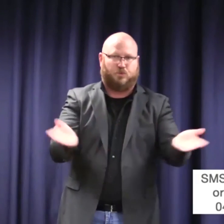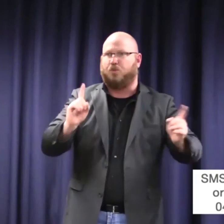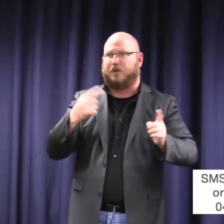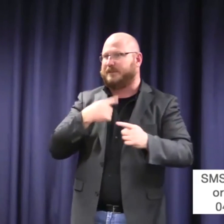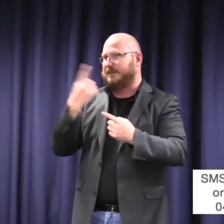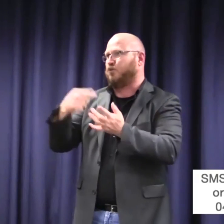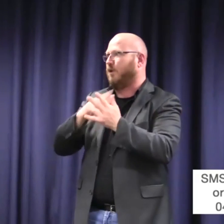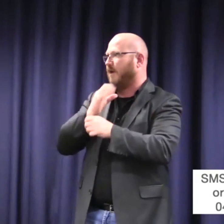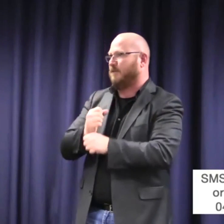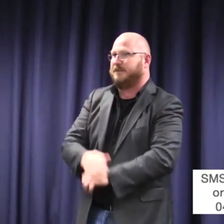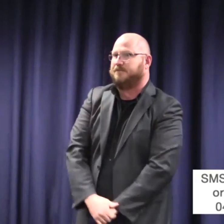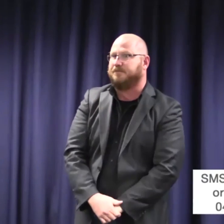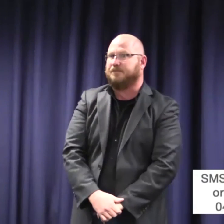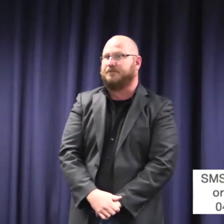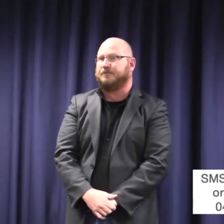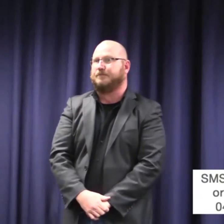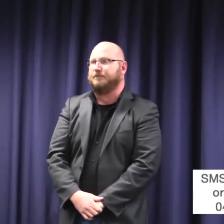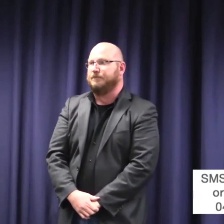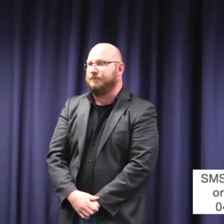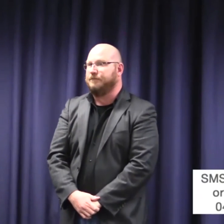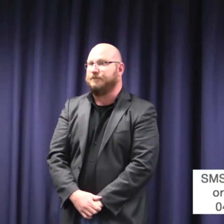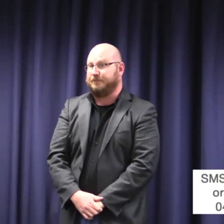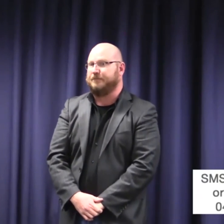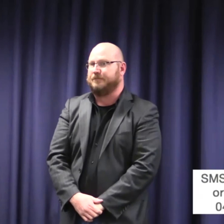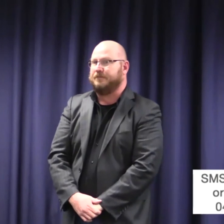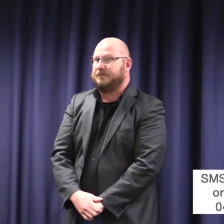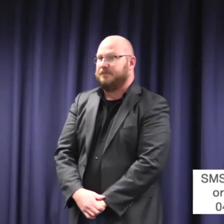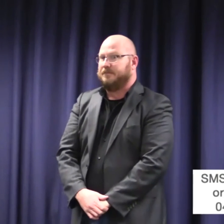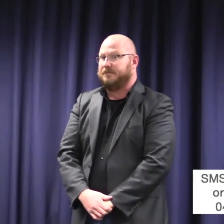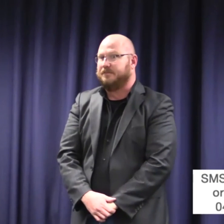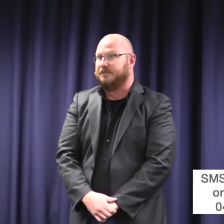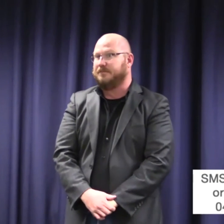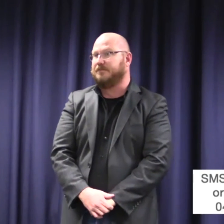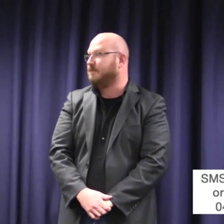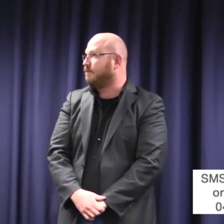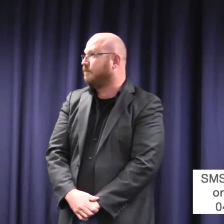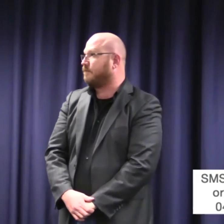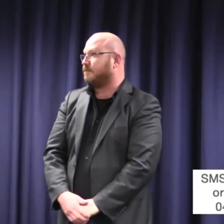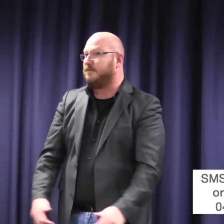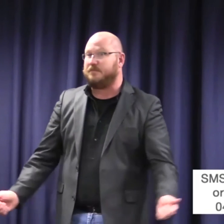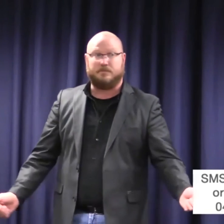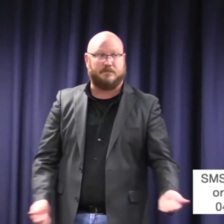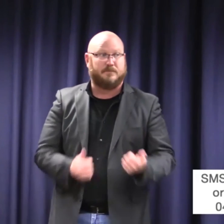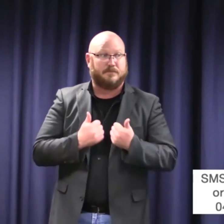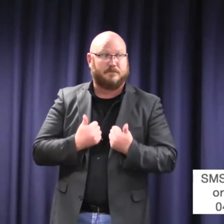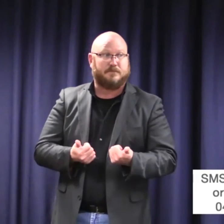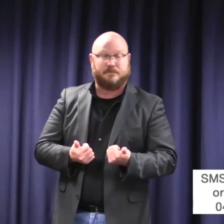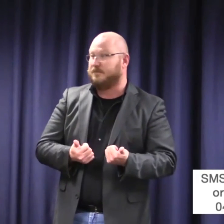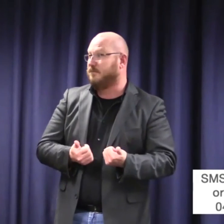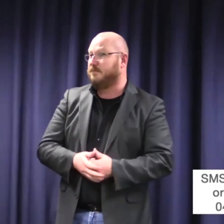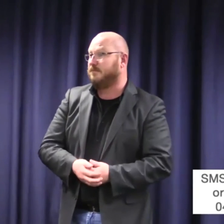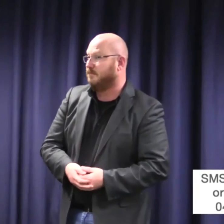I'm happy to disseminate fact sheets as well on what conversations have been had.